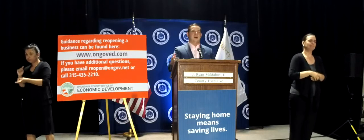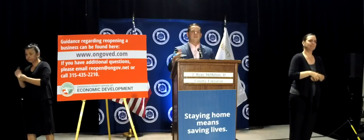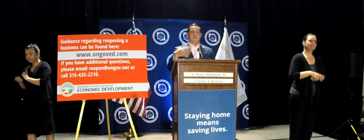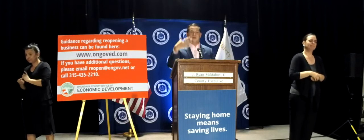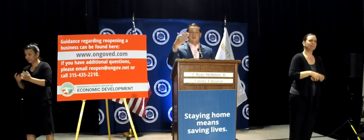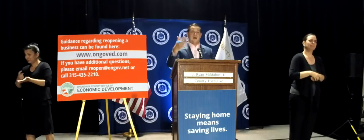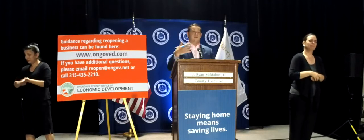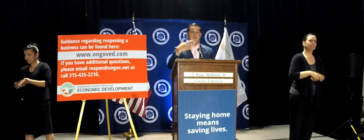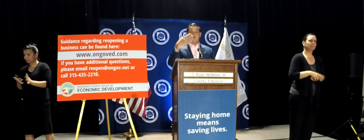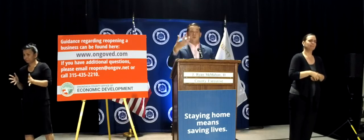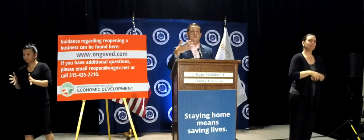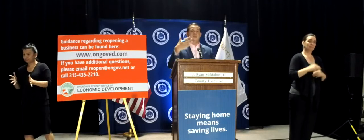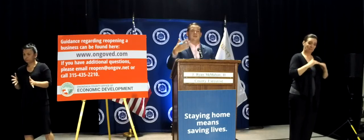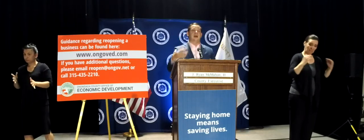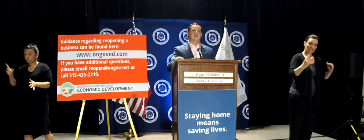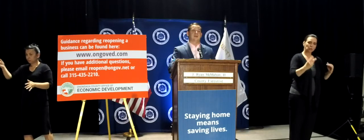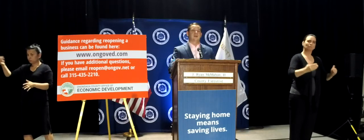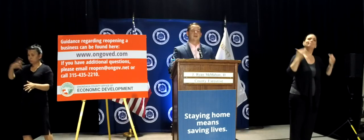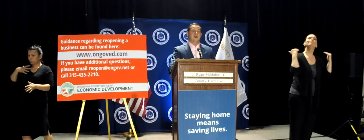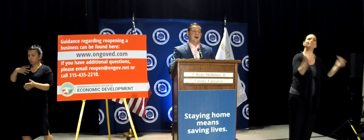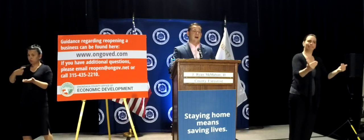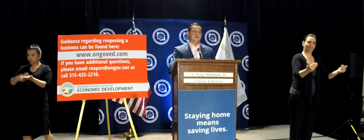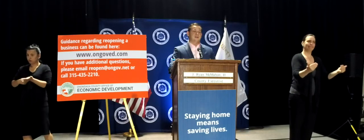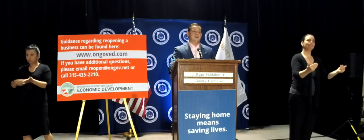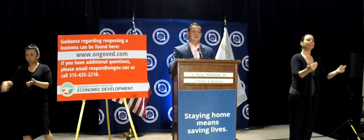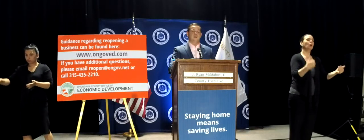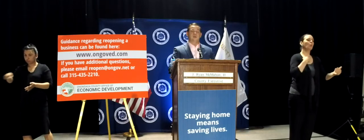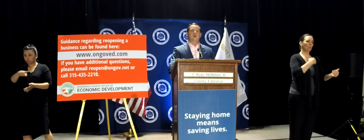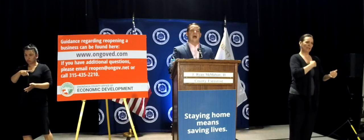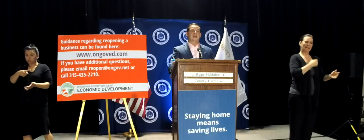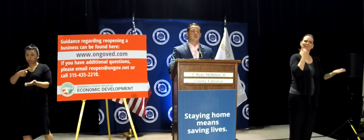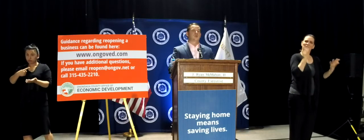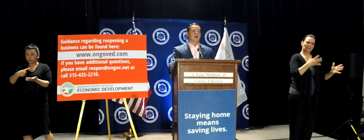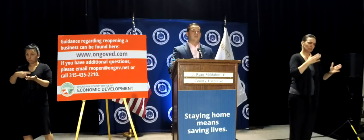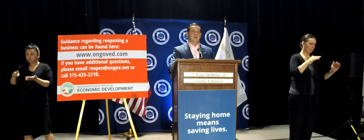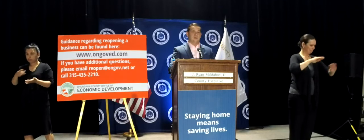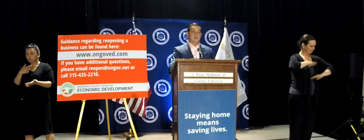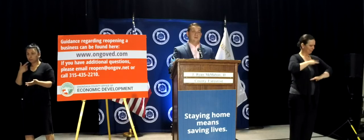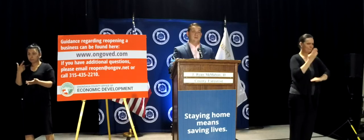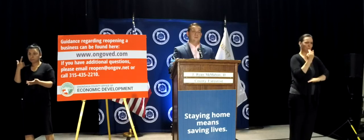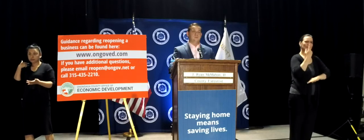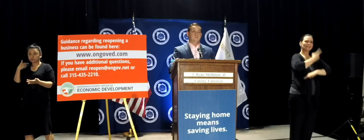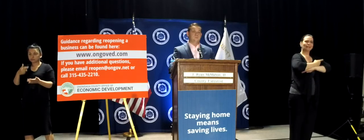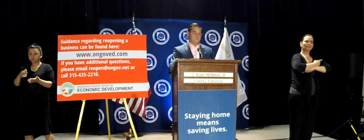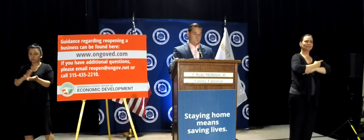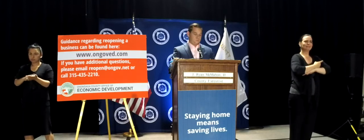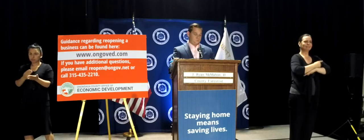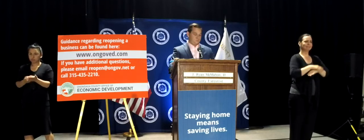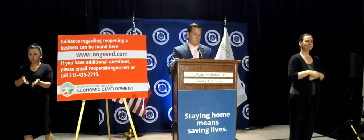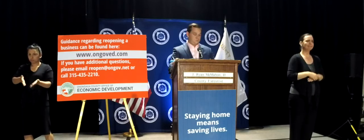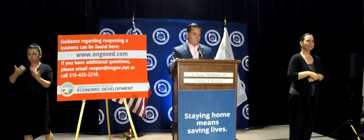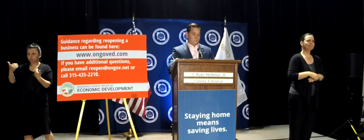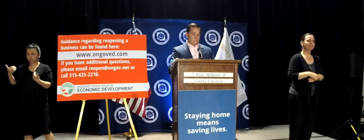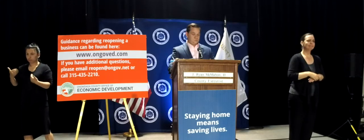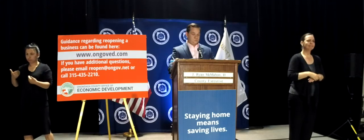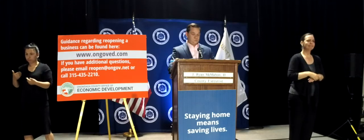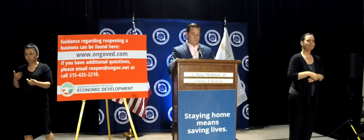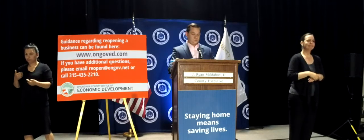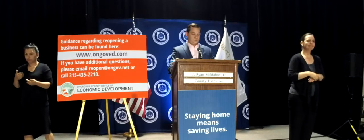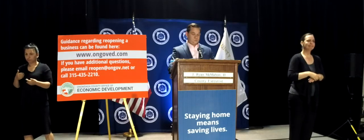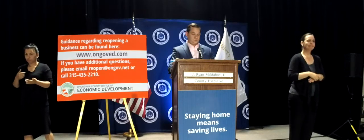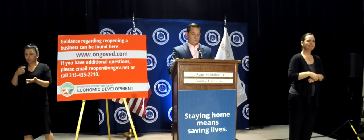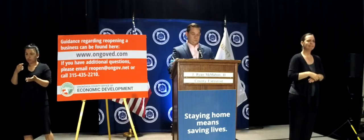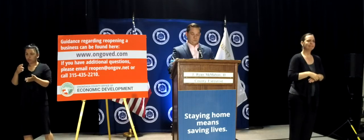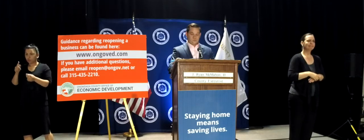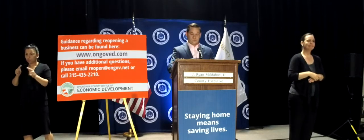is a hypothetical conversation we're essentially having, then I lose credibility. But aren't part of the rules attesting